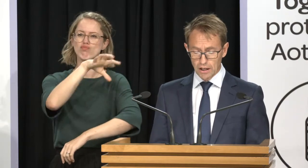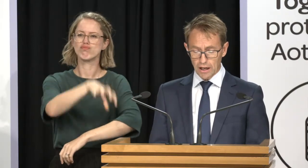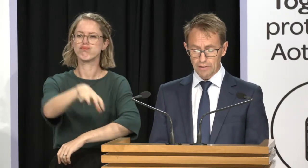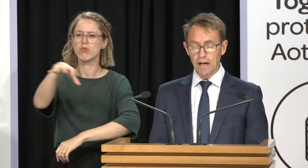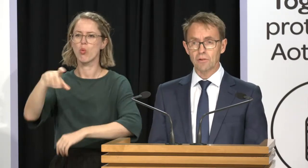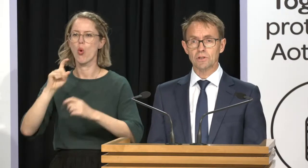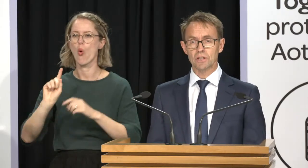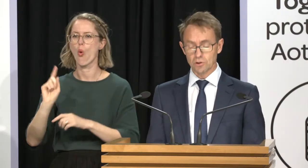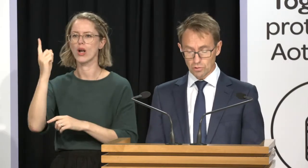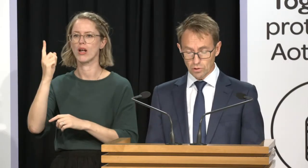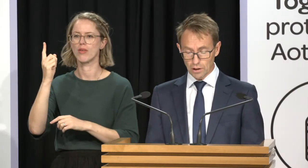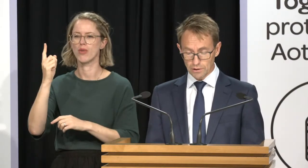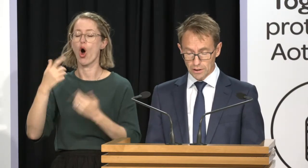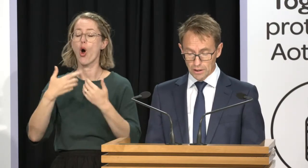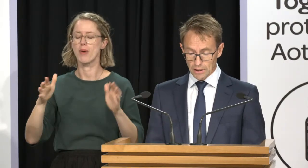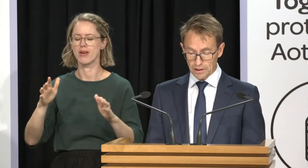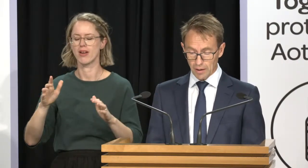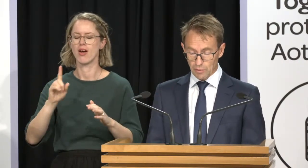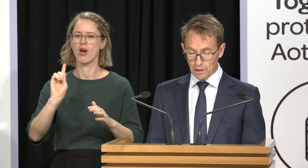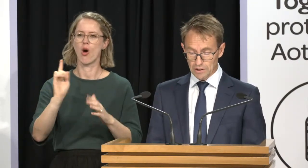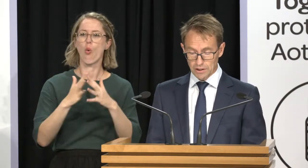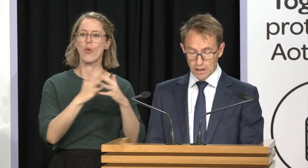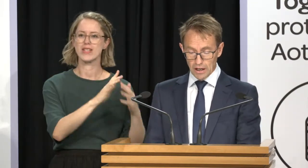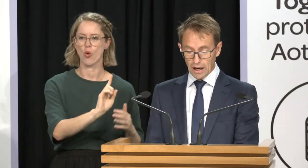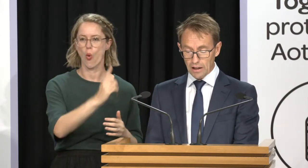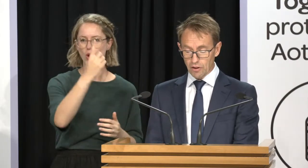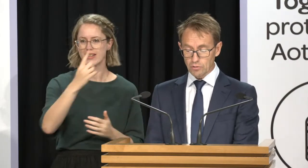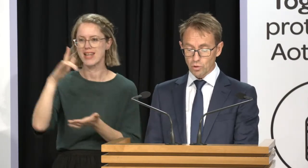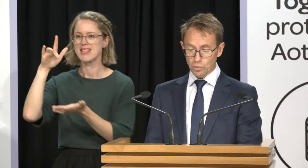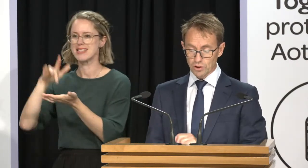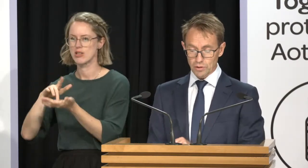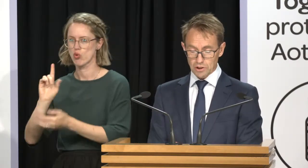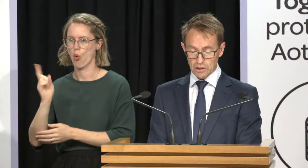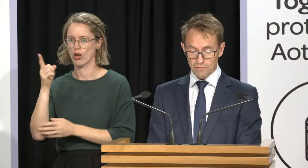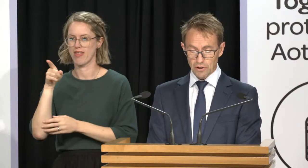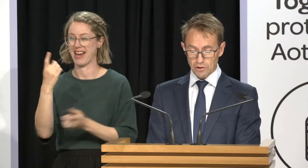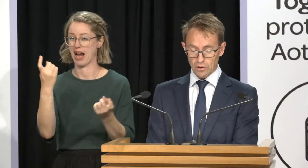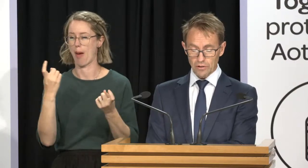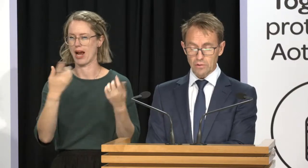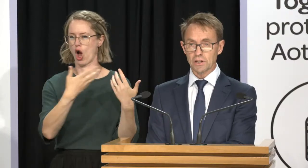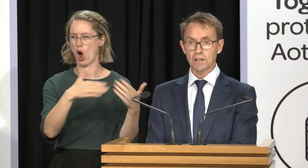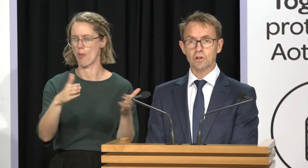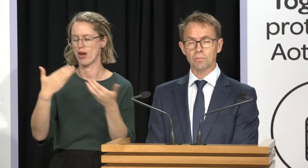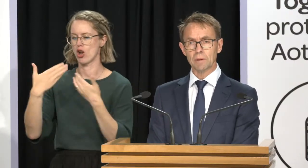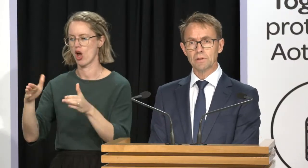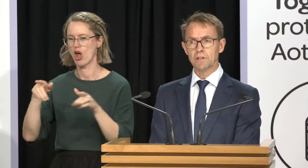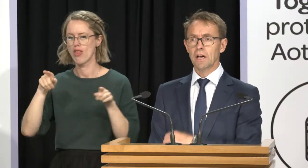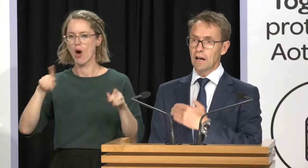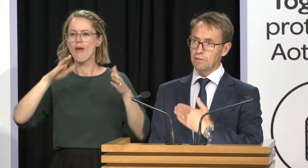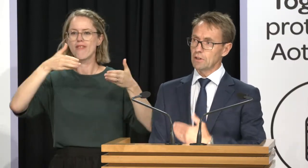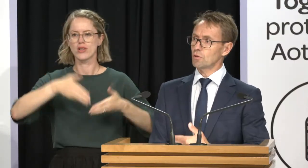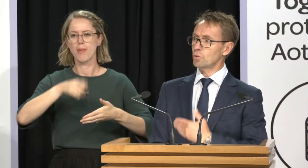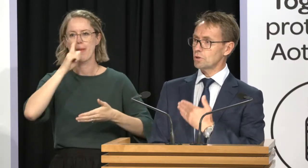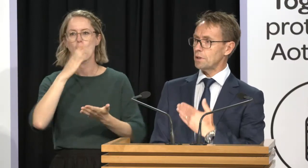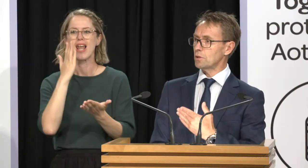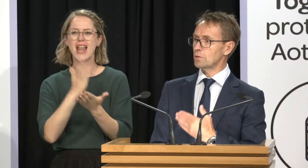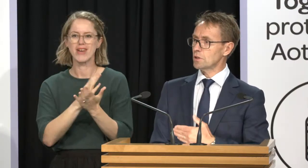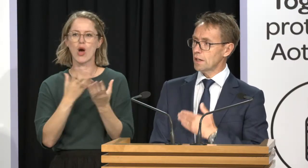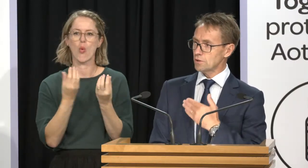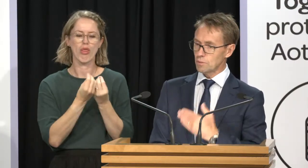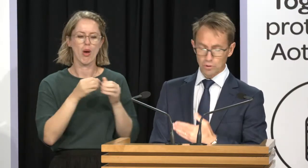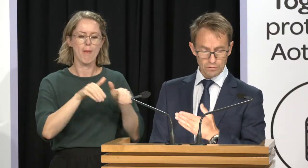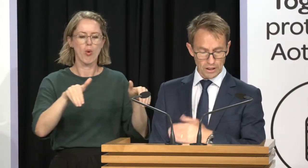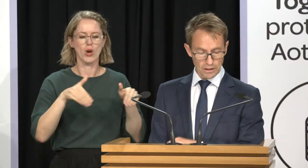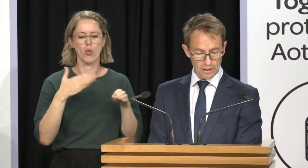Auckland and the other in Central Auckland in coming weeks, and they will also initially focus on those household members, and then of course be